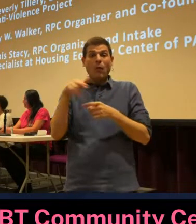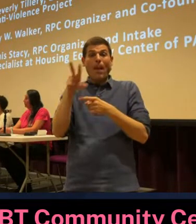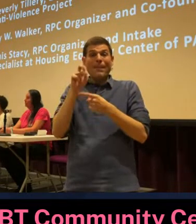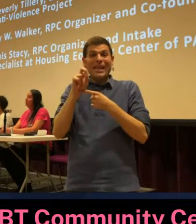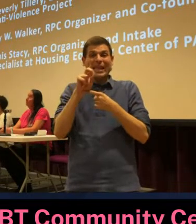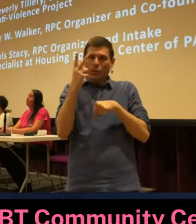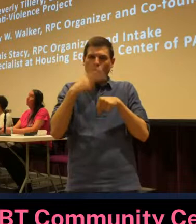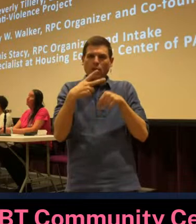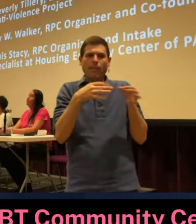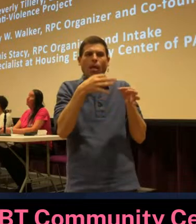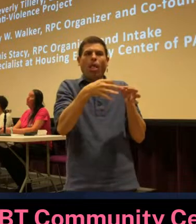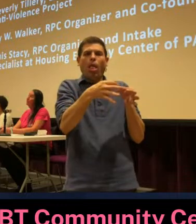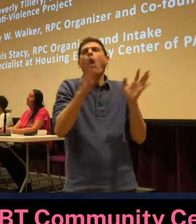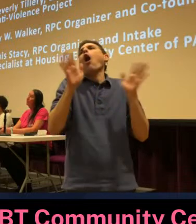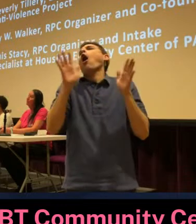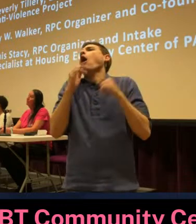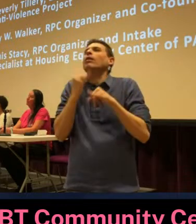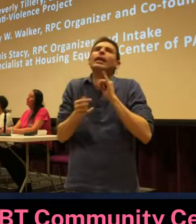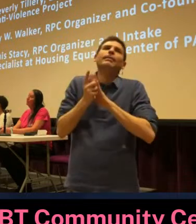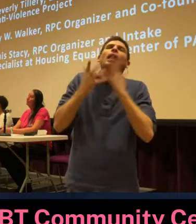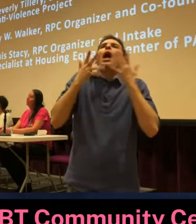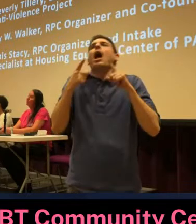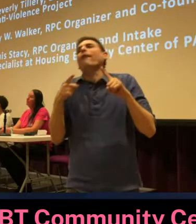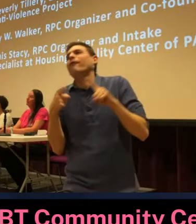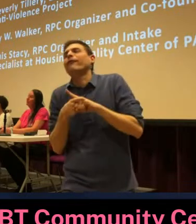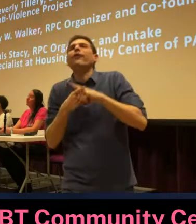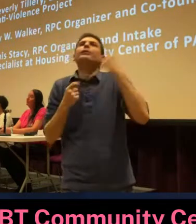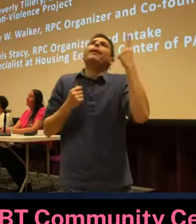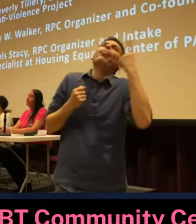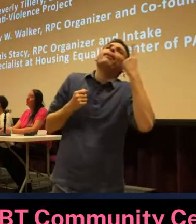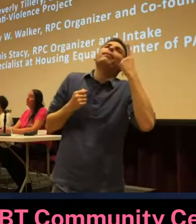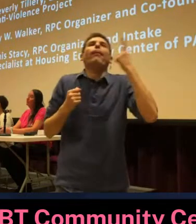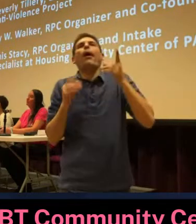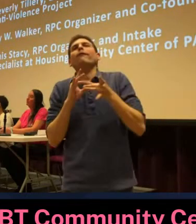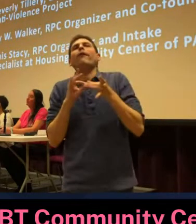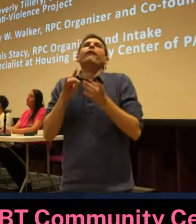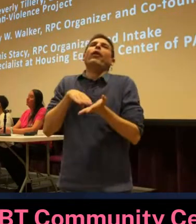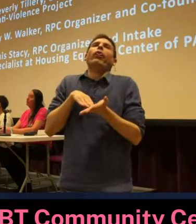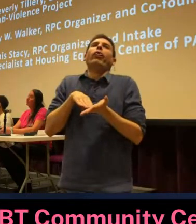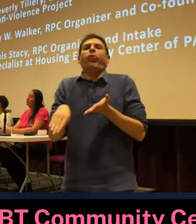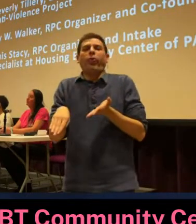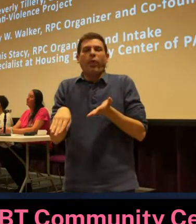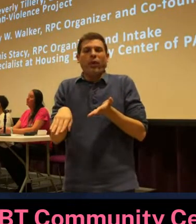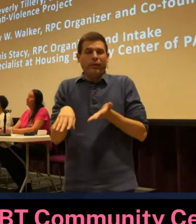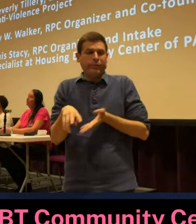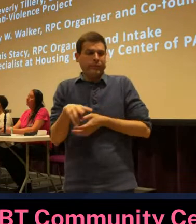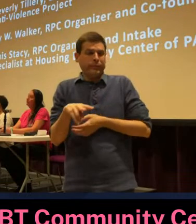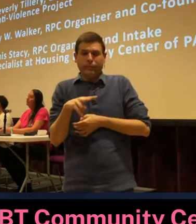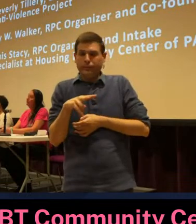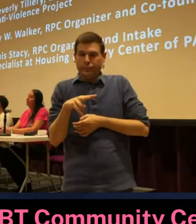minute said, oh no, we can't come. Something suddenly came up and we can't have anyone from NYPD or